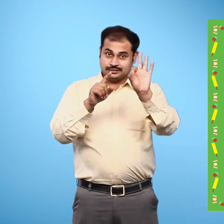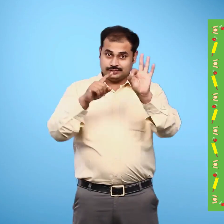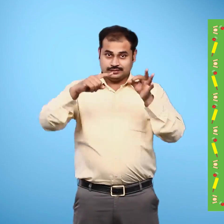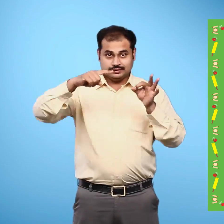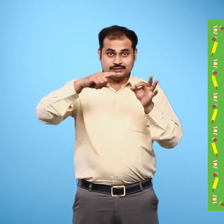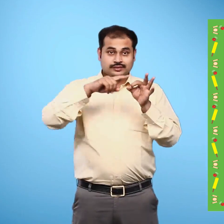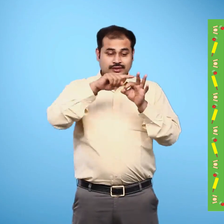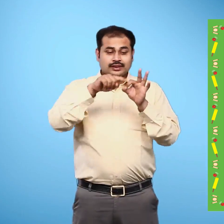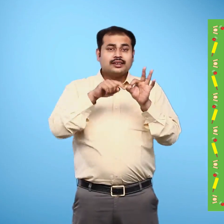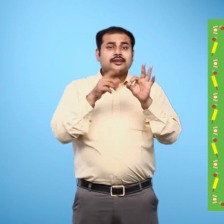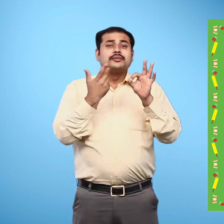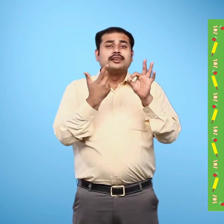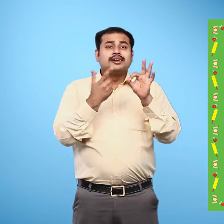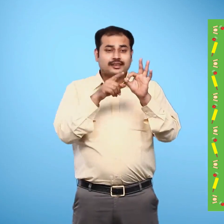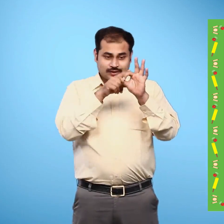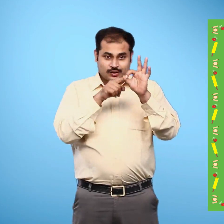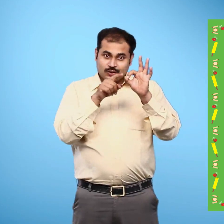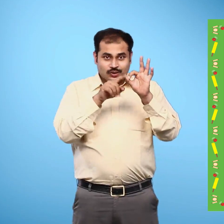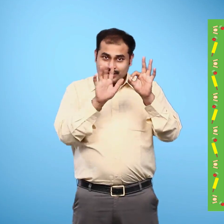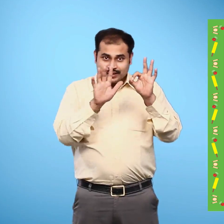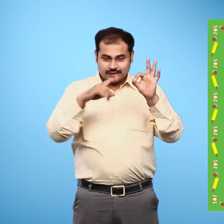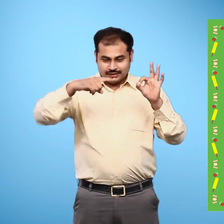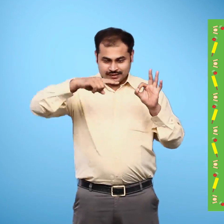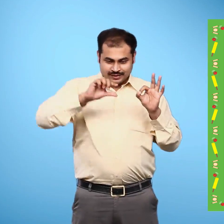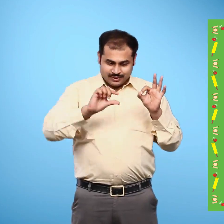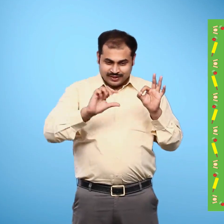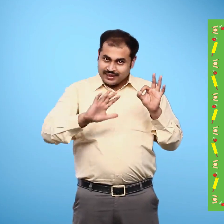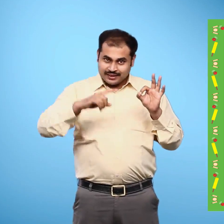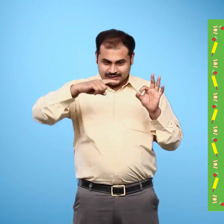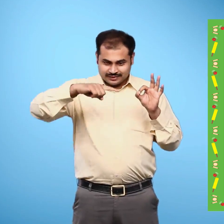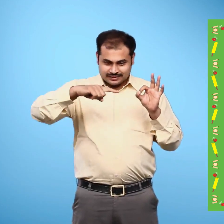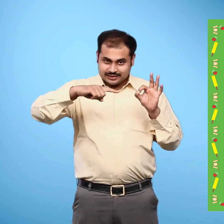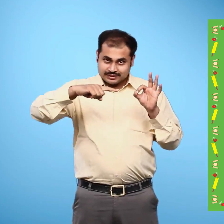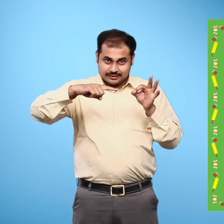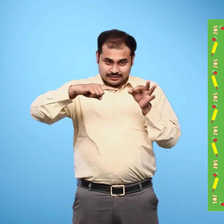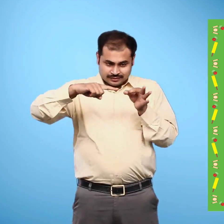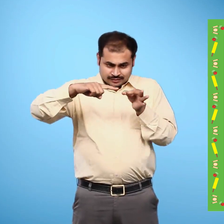and is ready to hit the coin by lashing out the first finger.